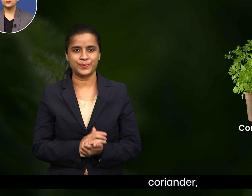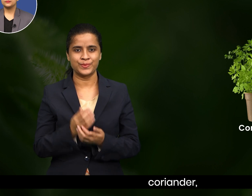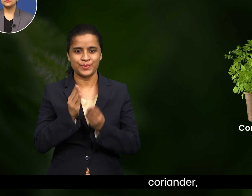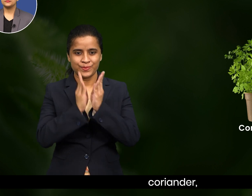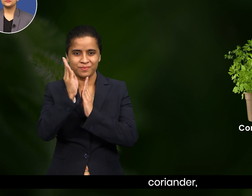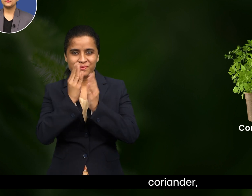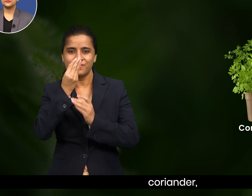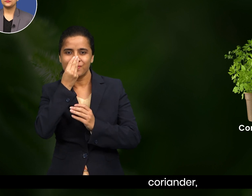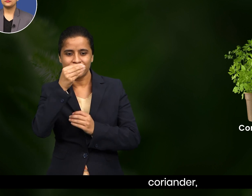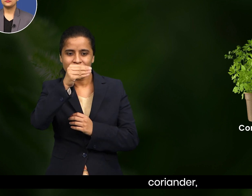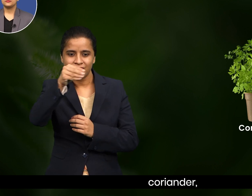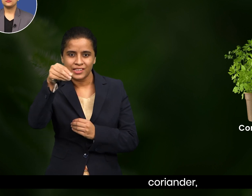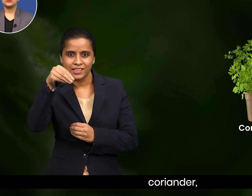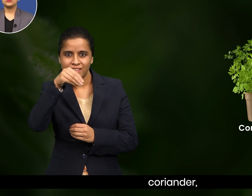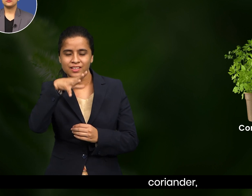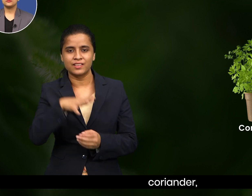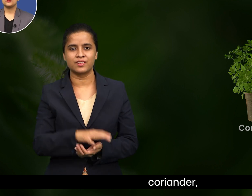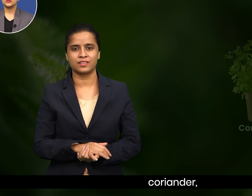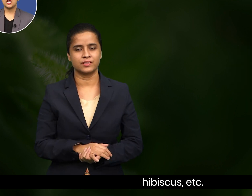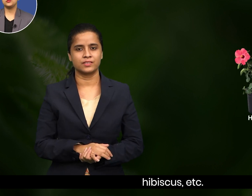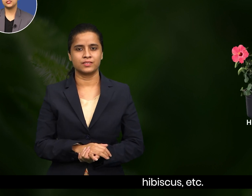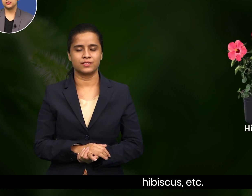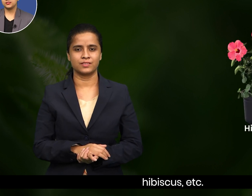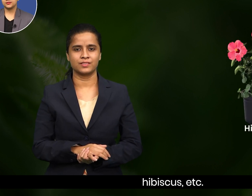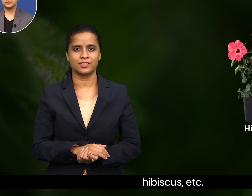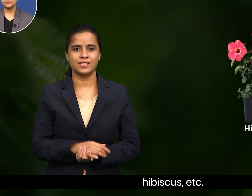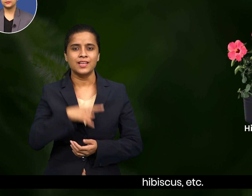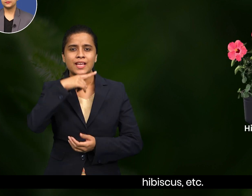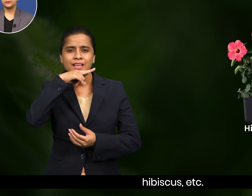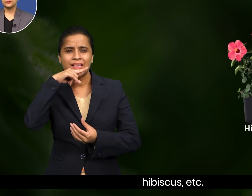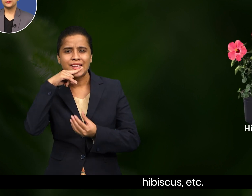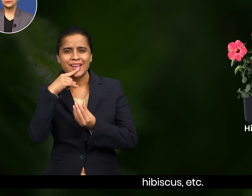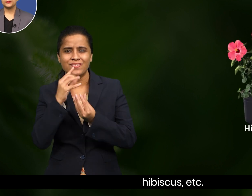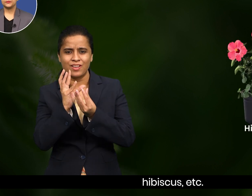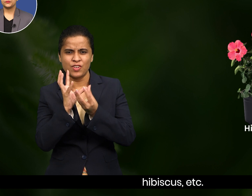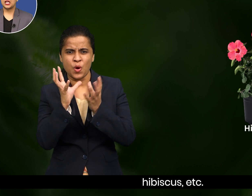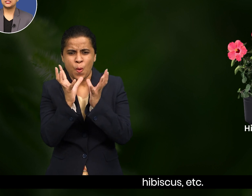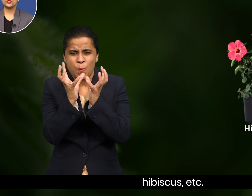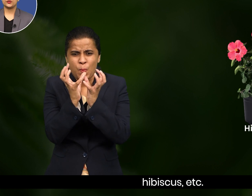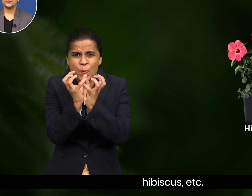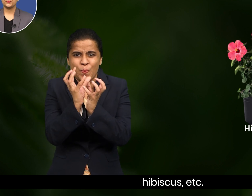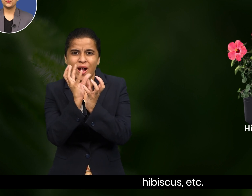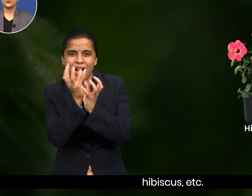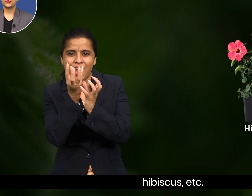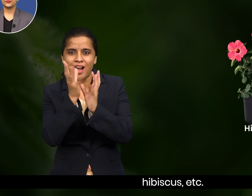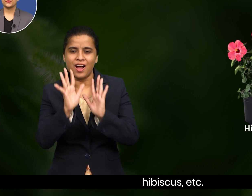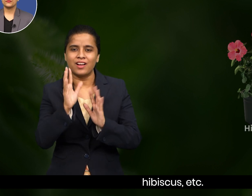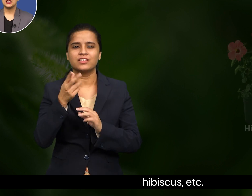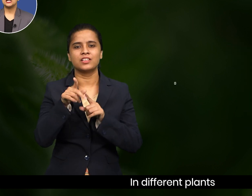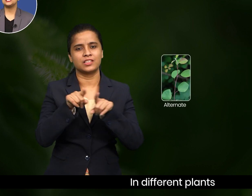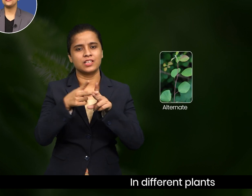coriander, hibiscus, etc.